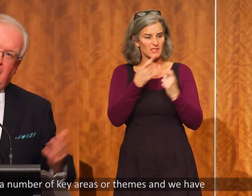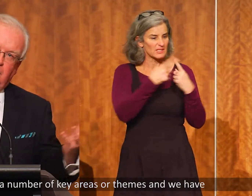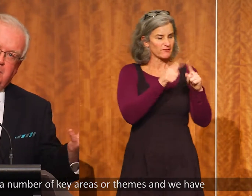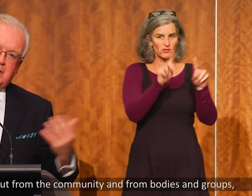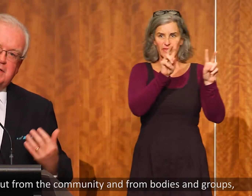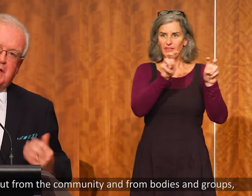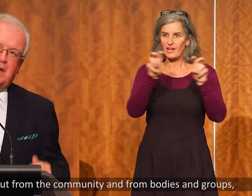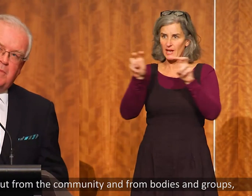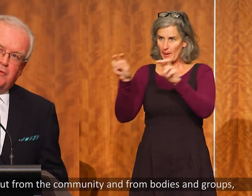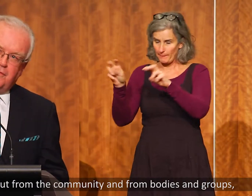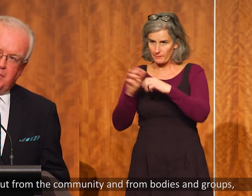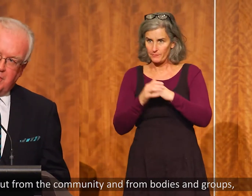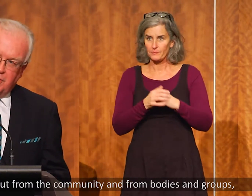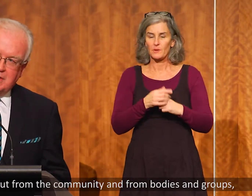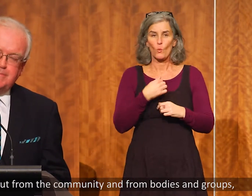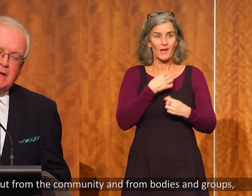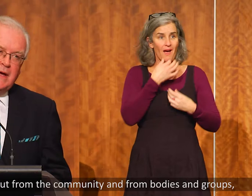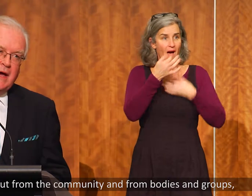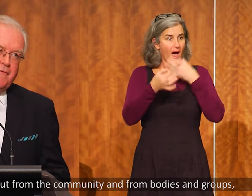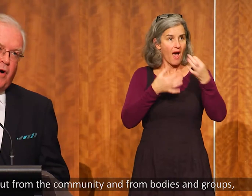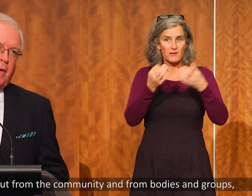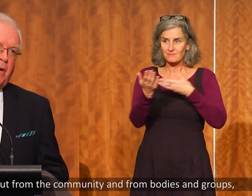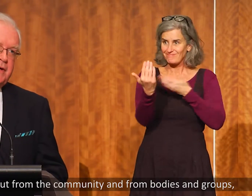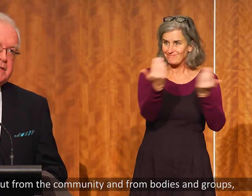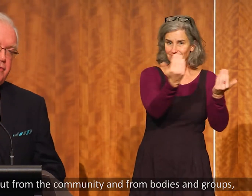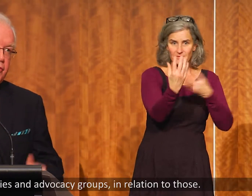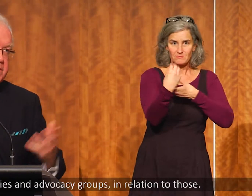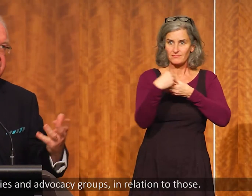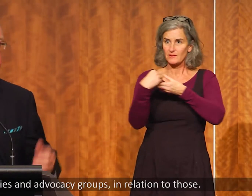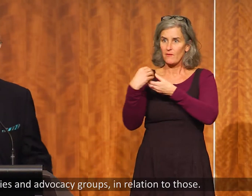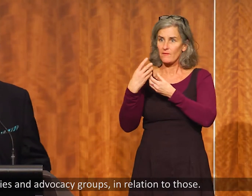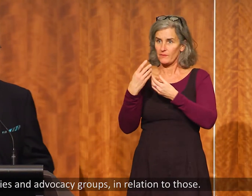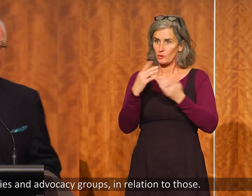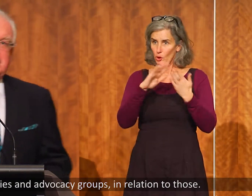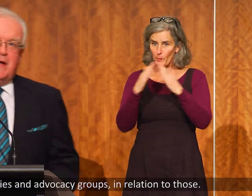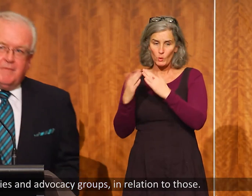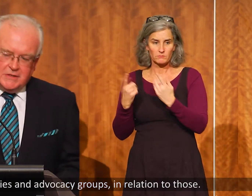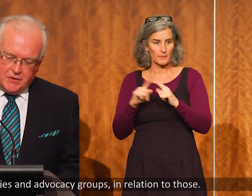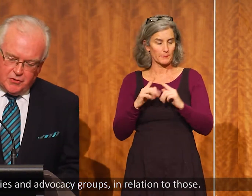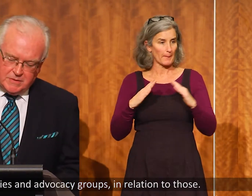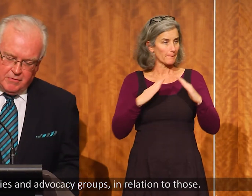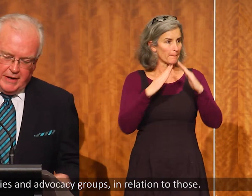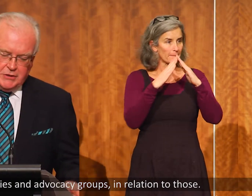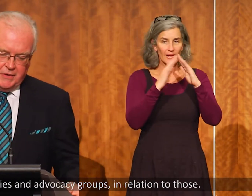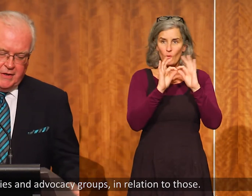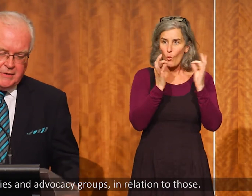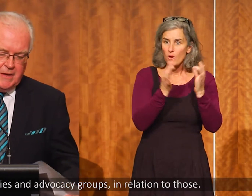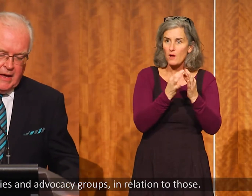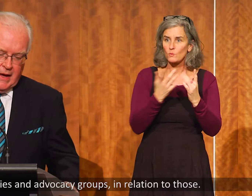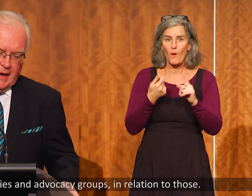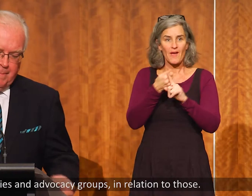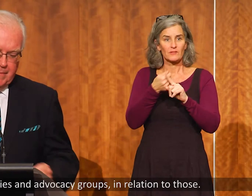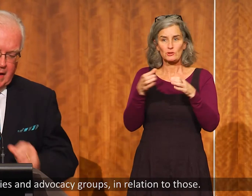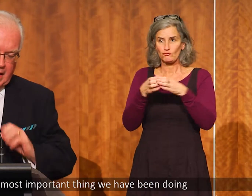themes, and we've been seeking input from the community and from bodies and groups, peak bodies and advocacy groups in relation to